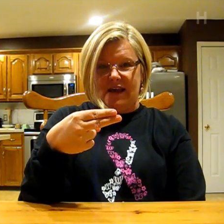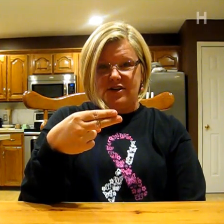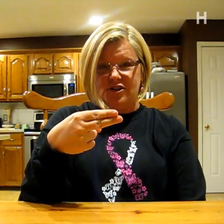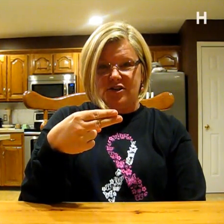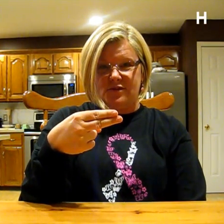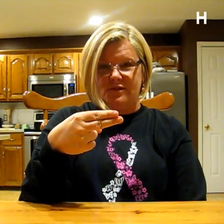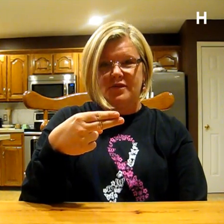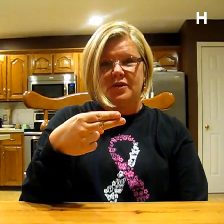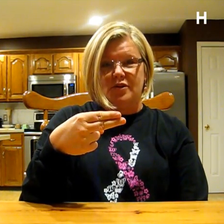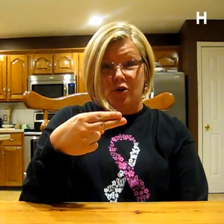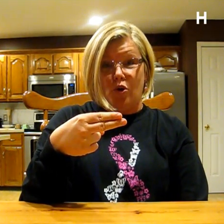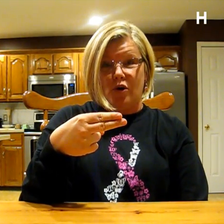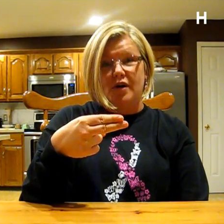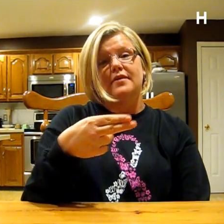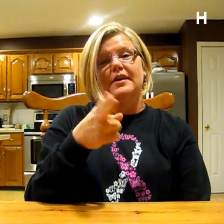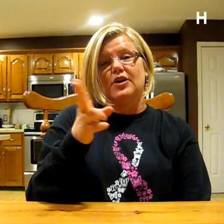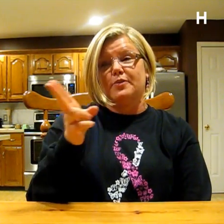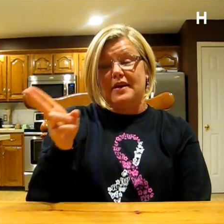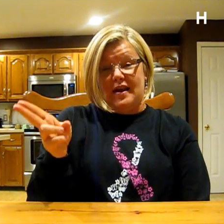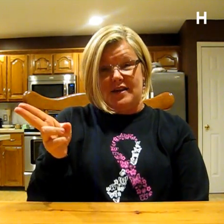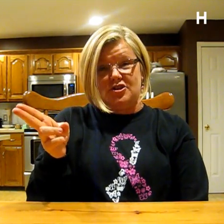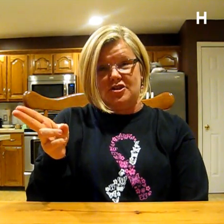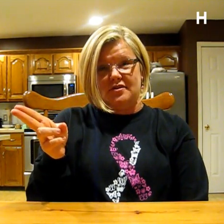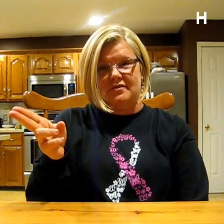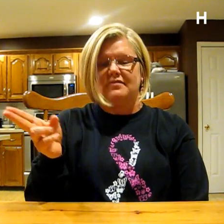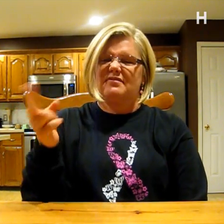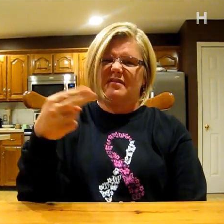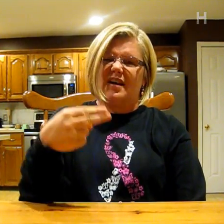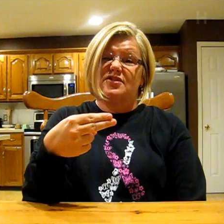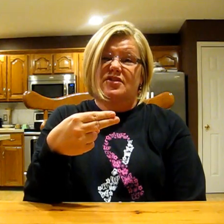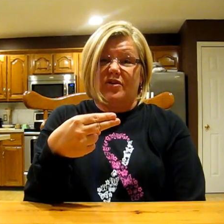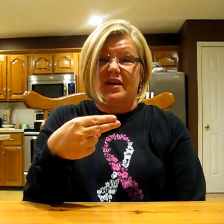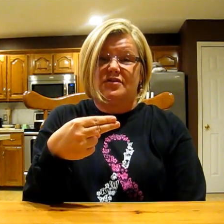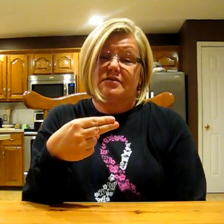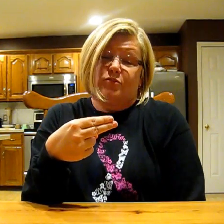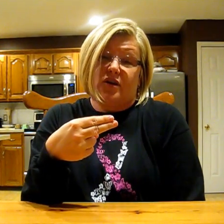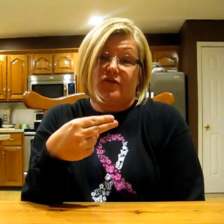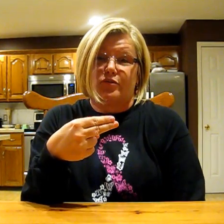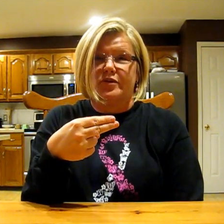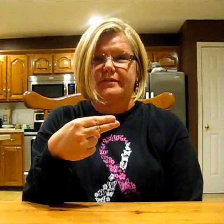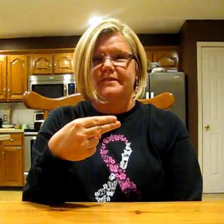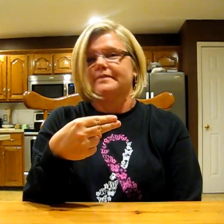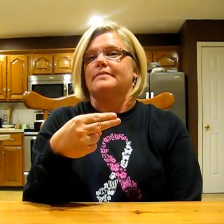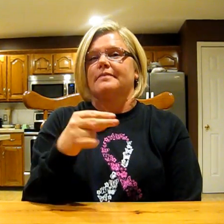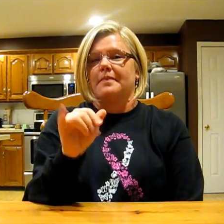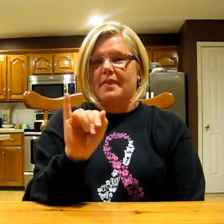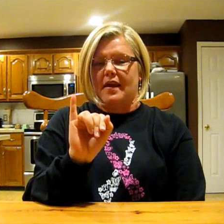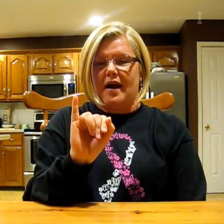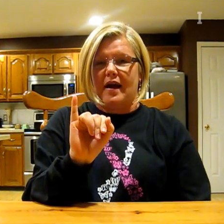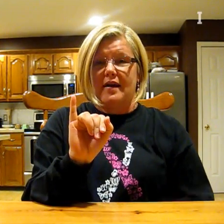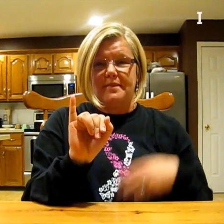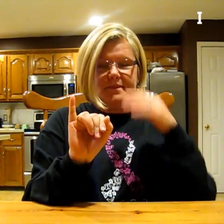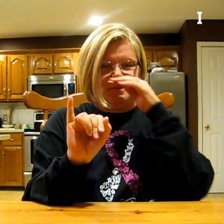H. Or it could be H. I just go H, more comfortable. I.